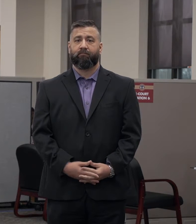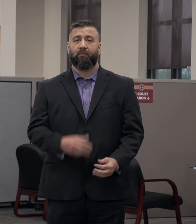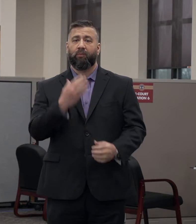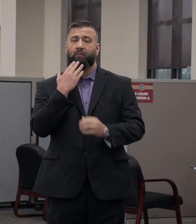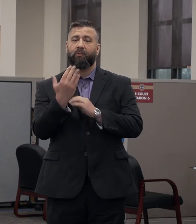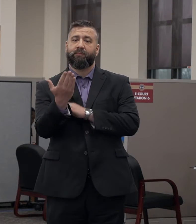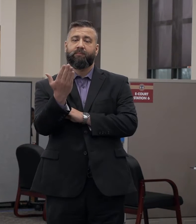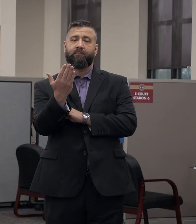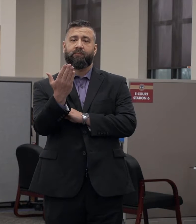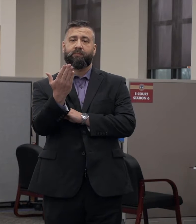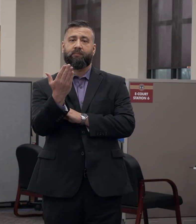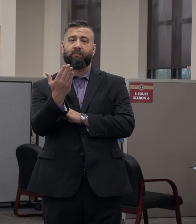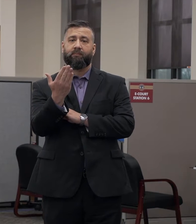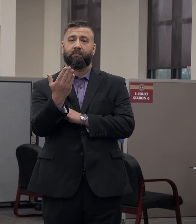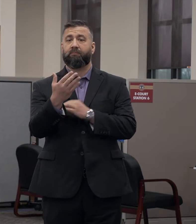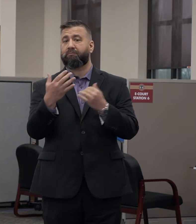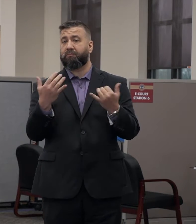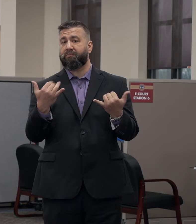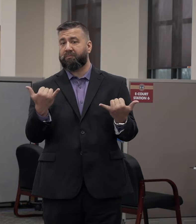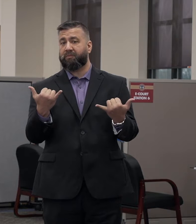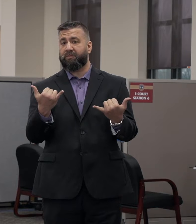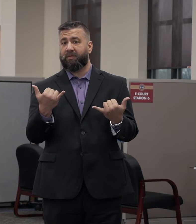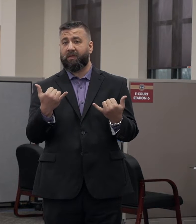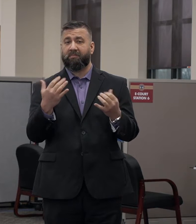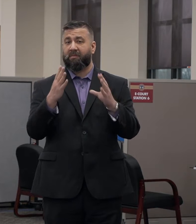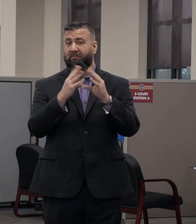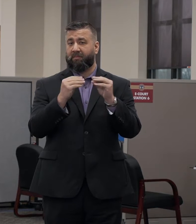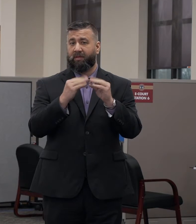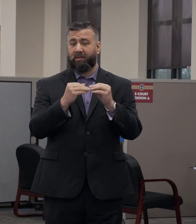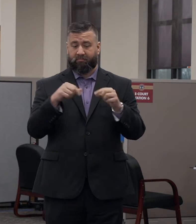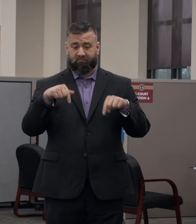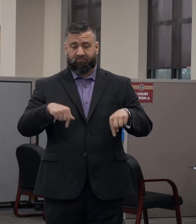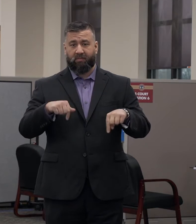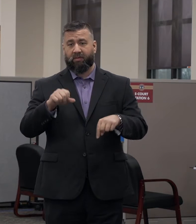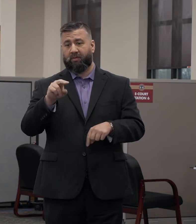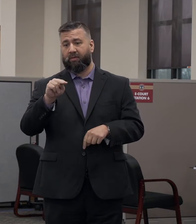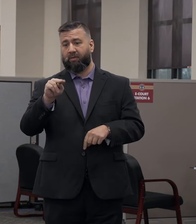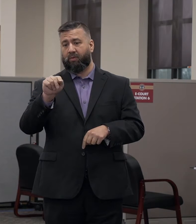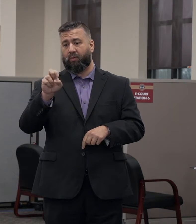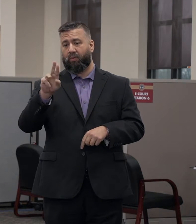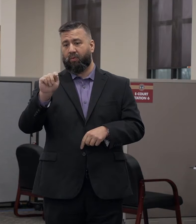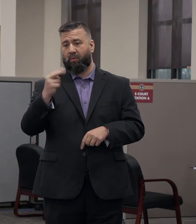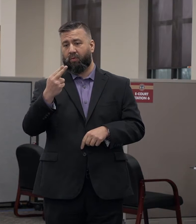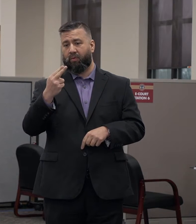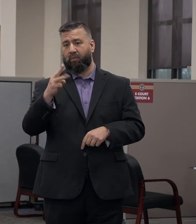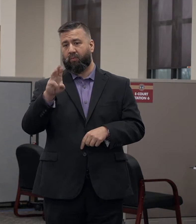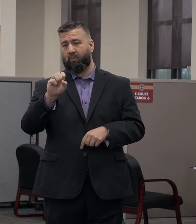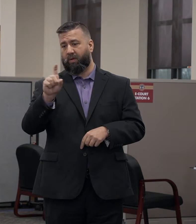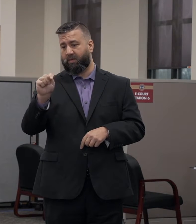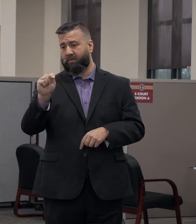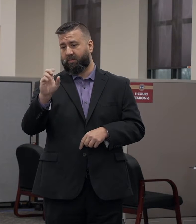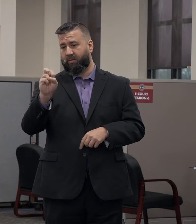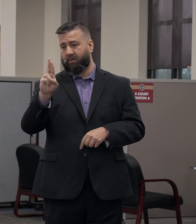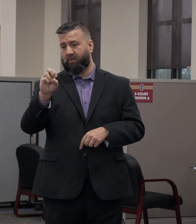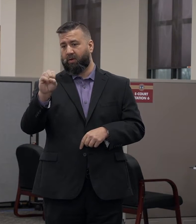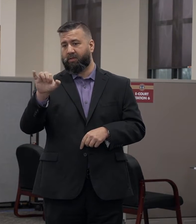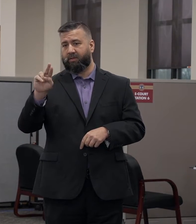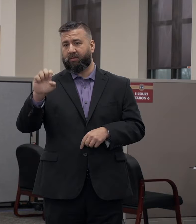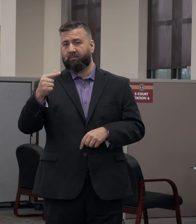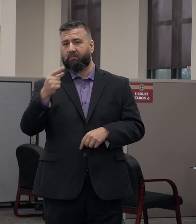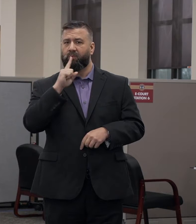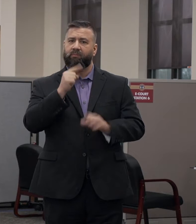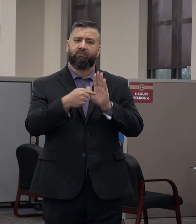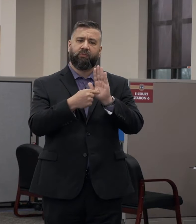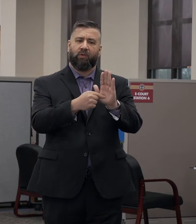Good morning. We are holding my morning press briefing here at Northwest Crossings to highlight the recently opened satellite courts